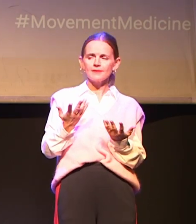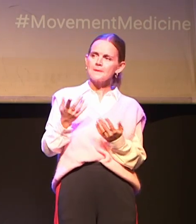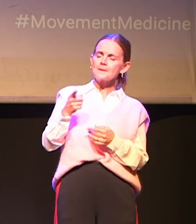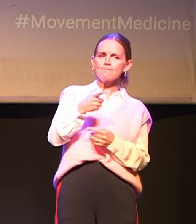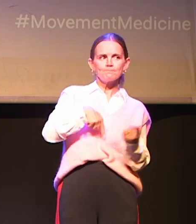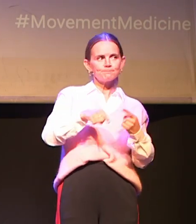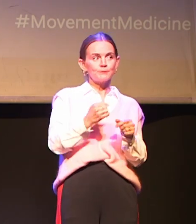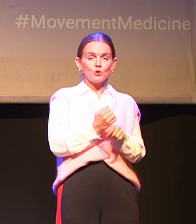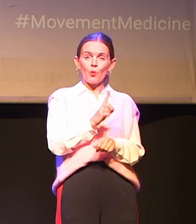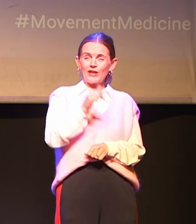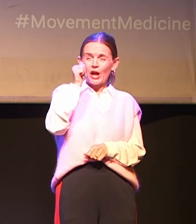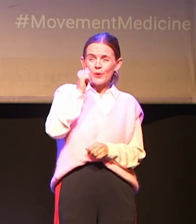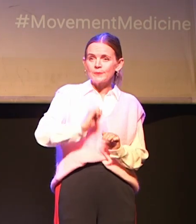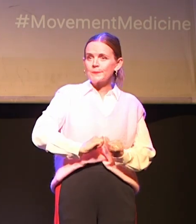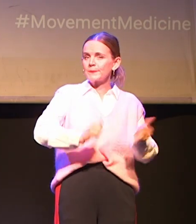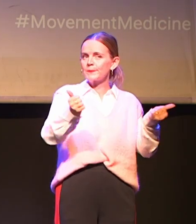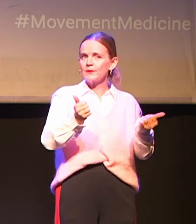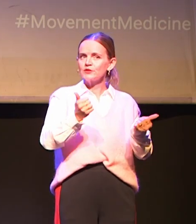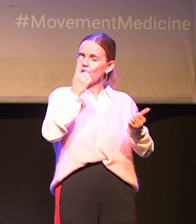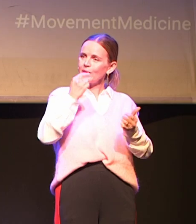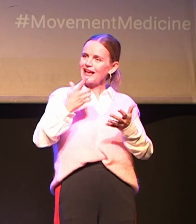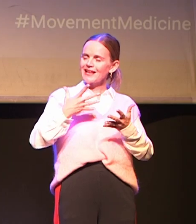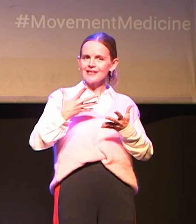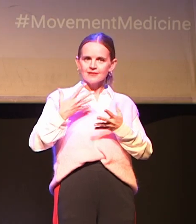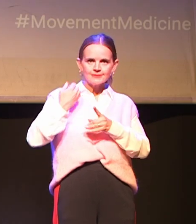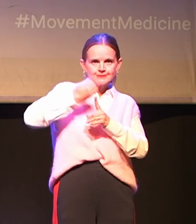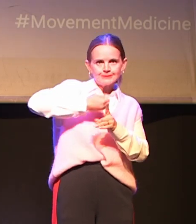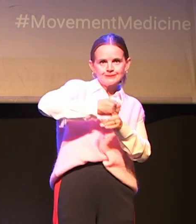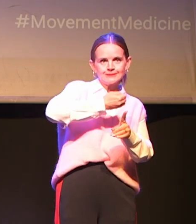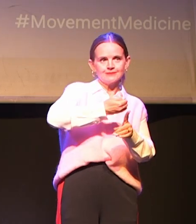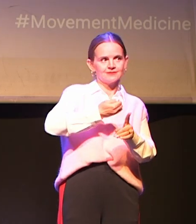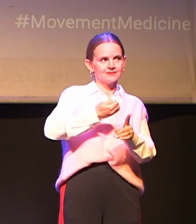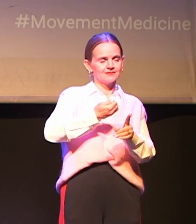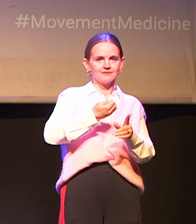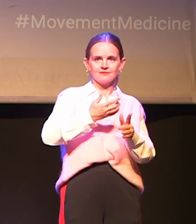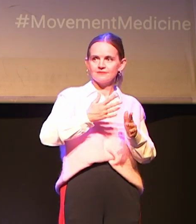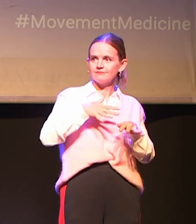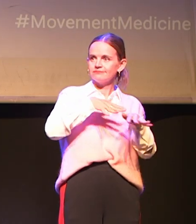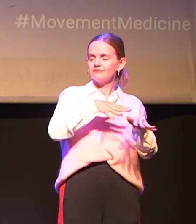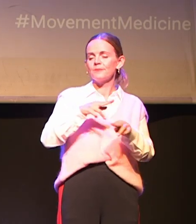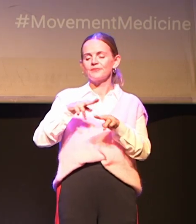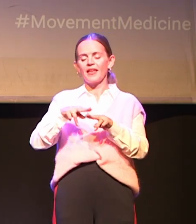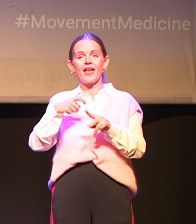together in order to make sure that we are able to move together? FK often says, we know how to come together, but we don't know how to move